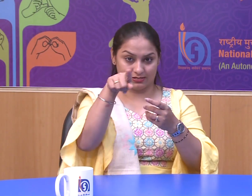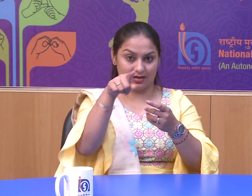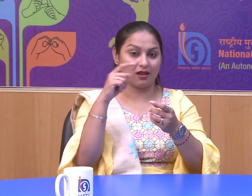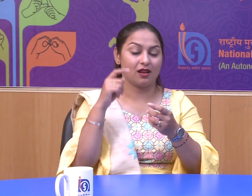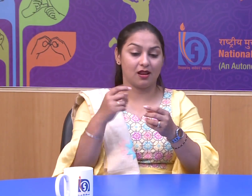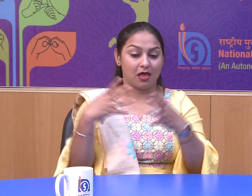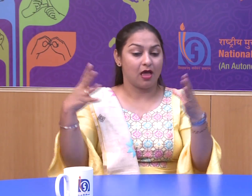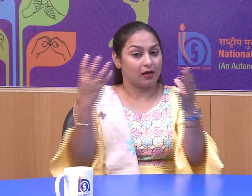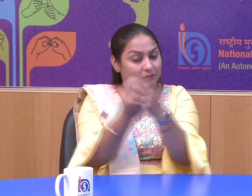Akbar